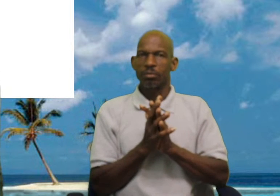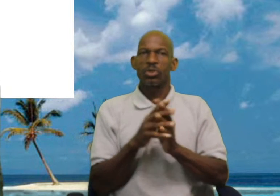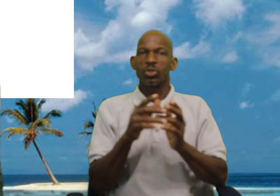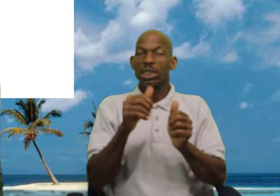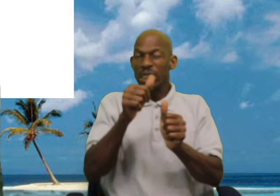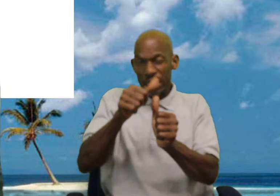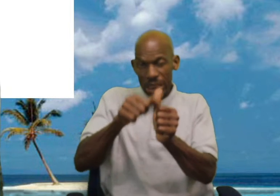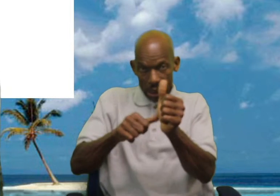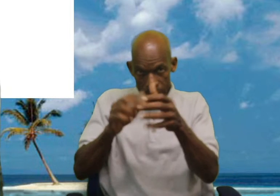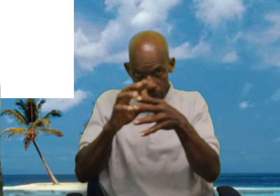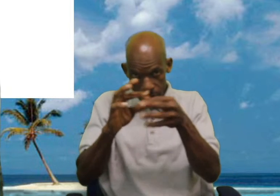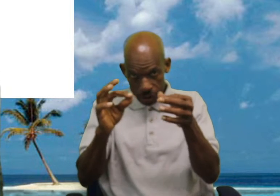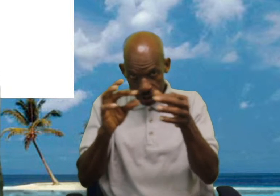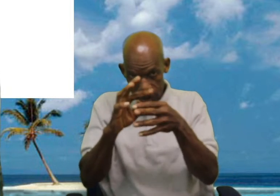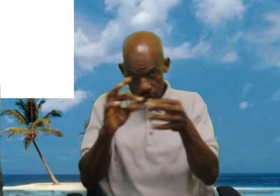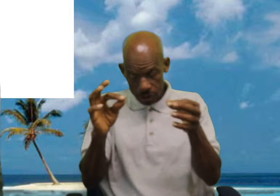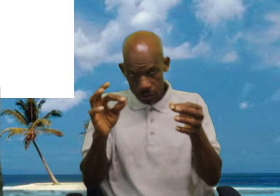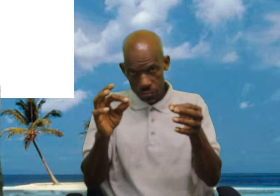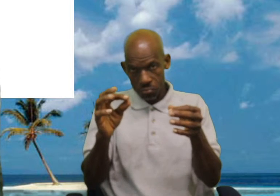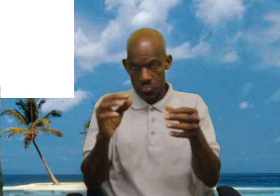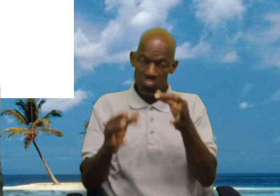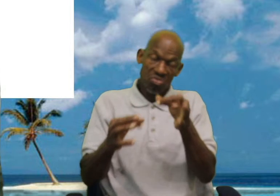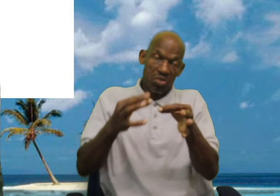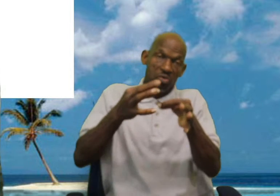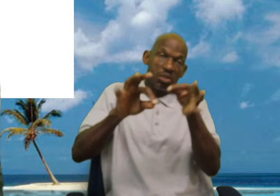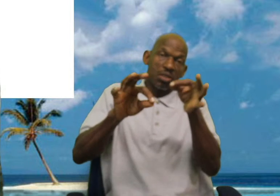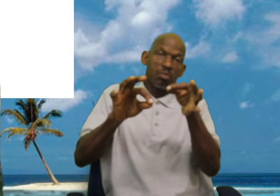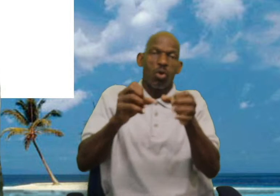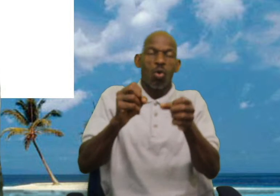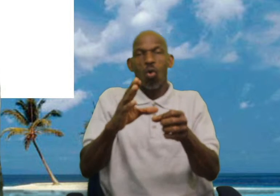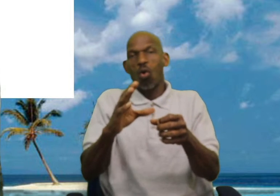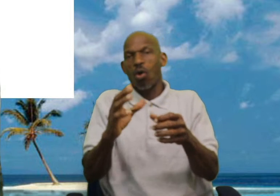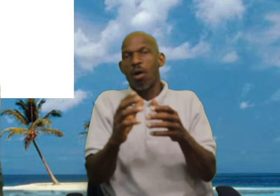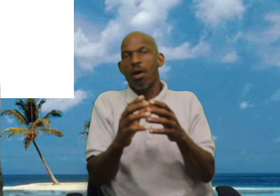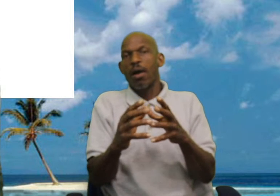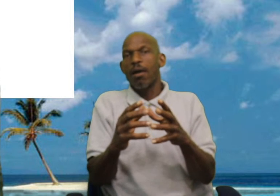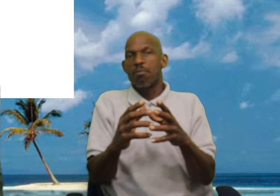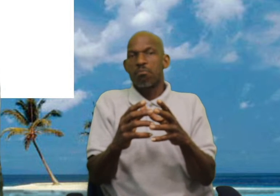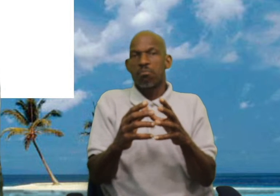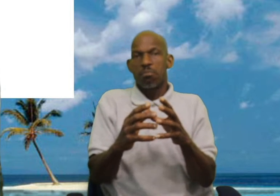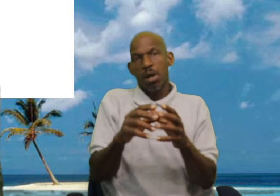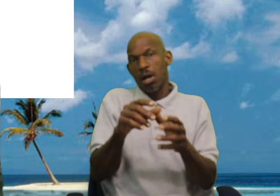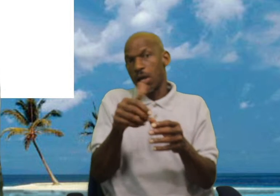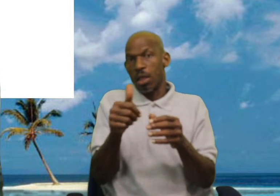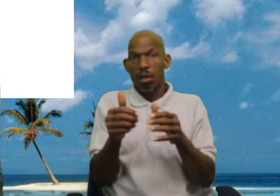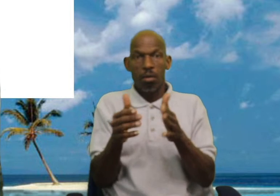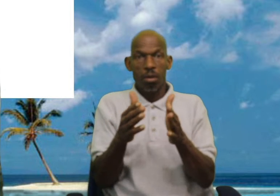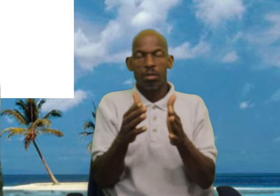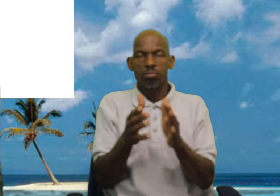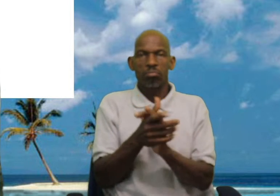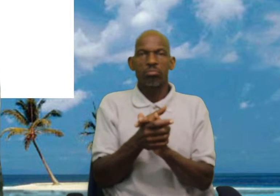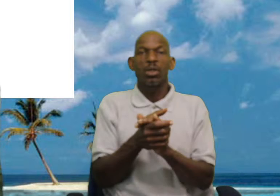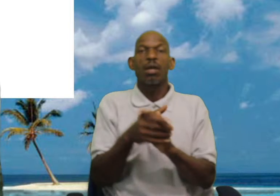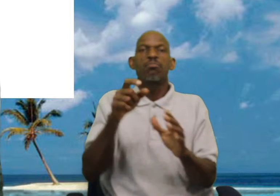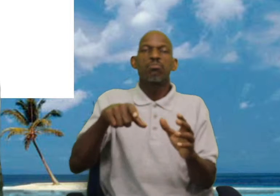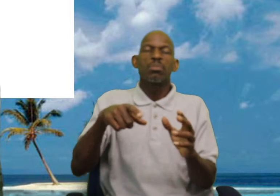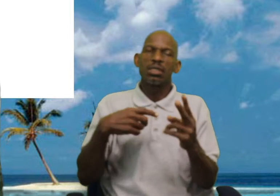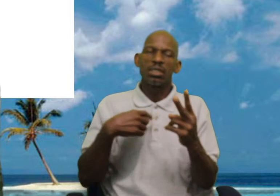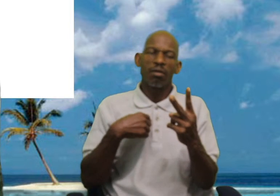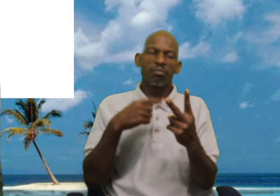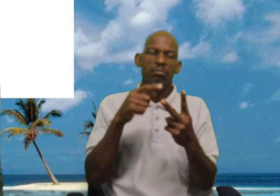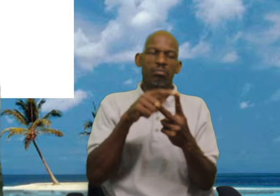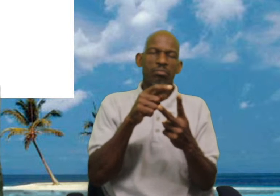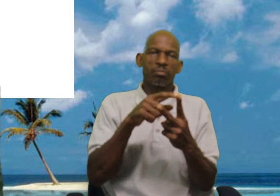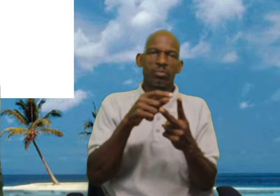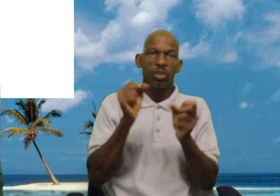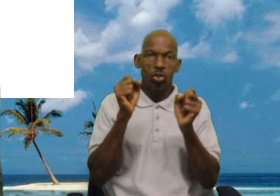whether it is a simple sentence or not, and we're starting with this type of sentence, it must have a subject and it must have a